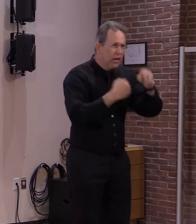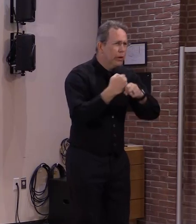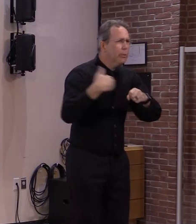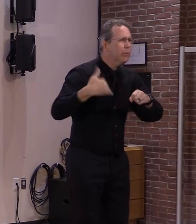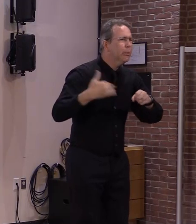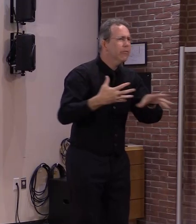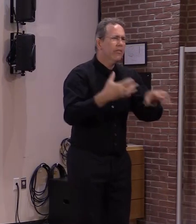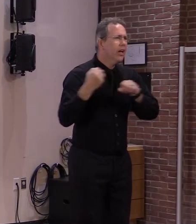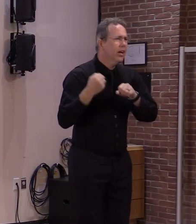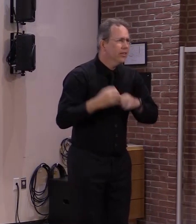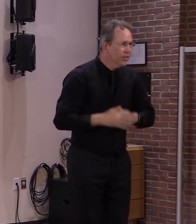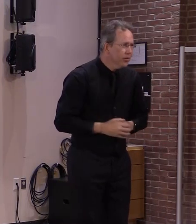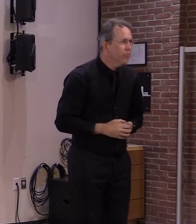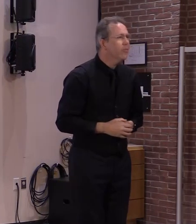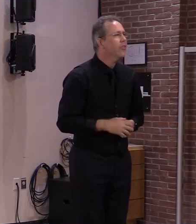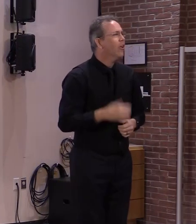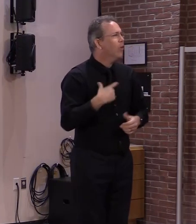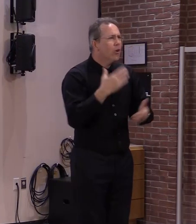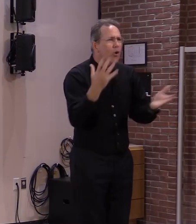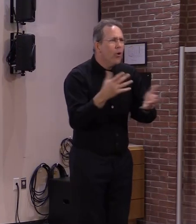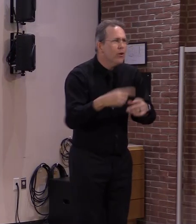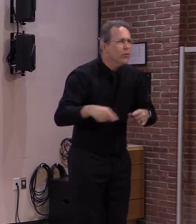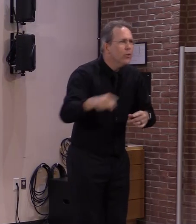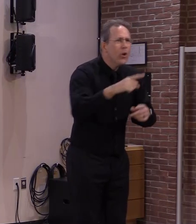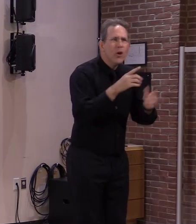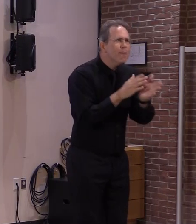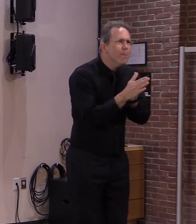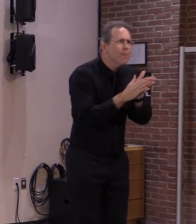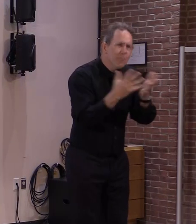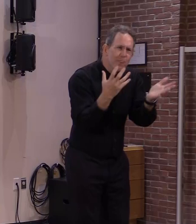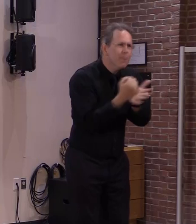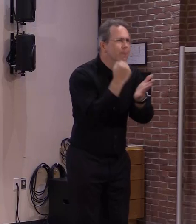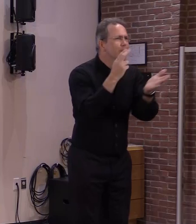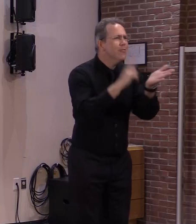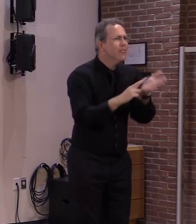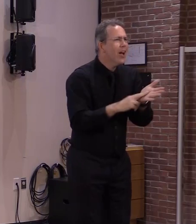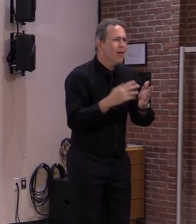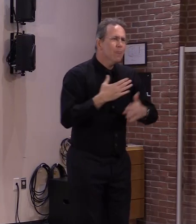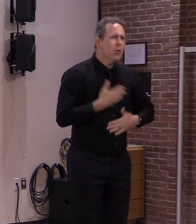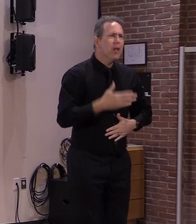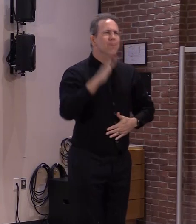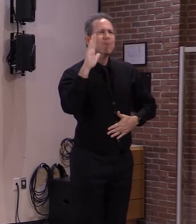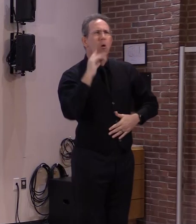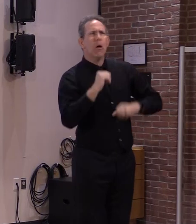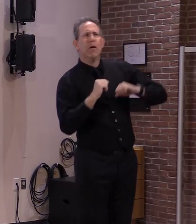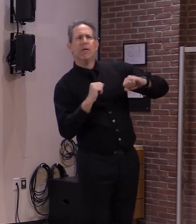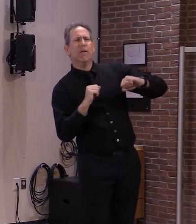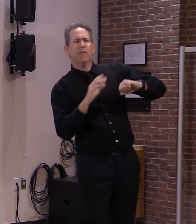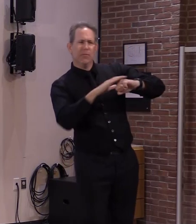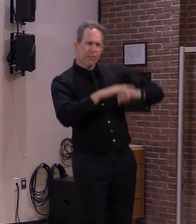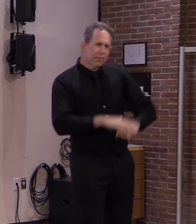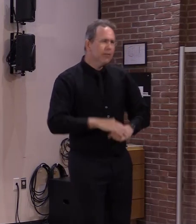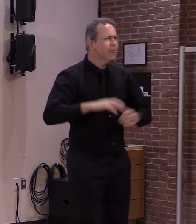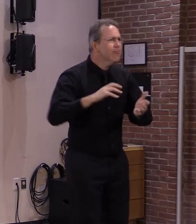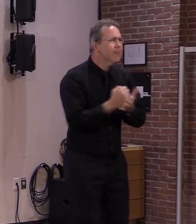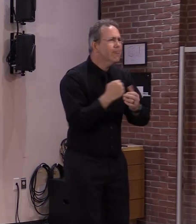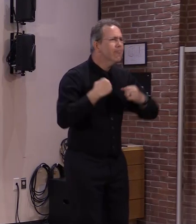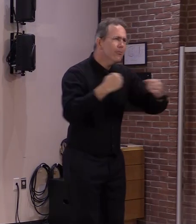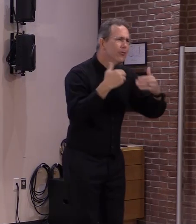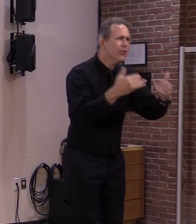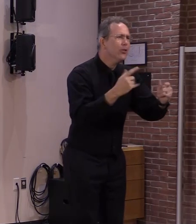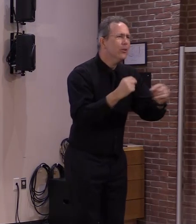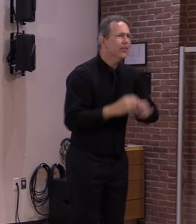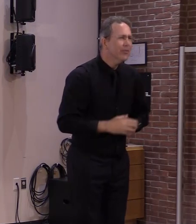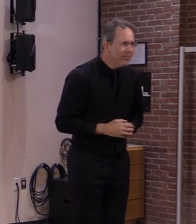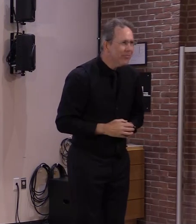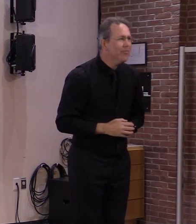to the vaccination program for all age groups. As you know, we opened registration for Vermonters age